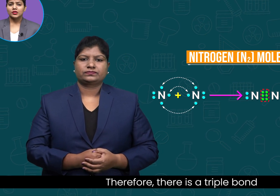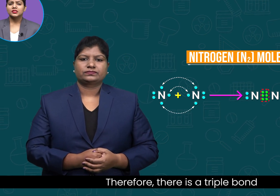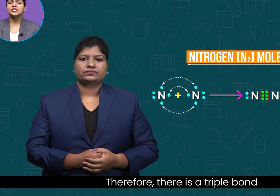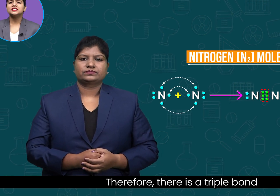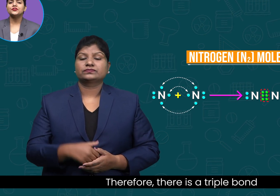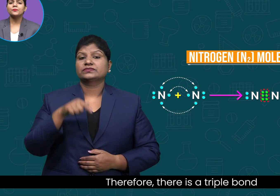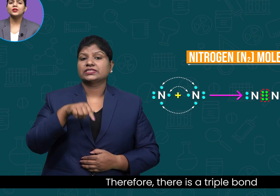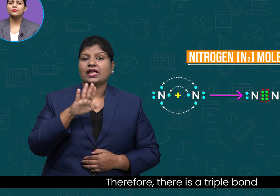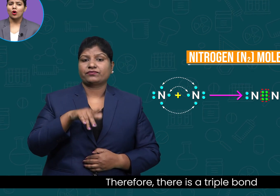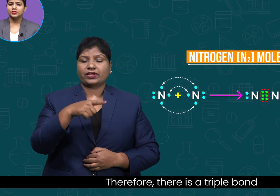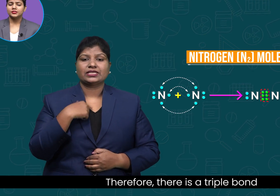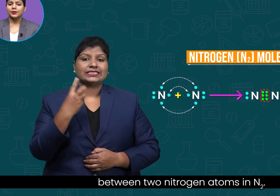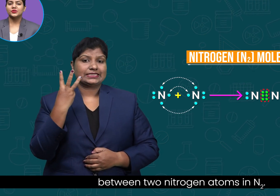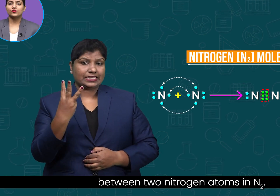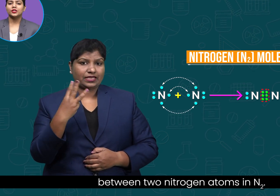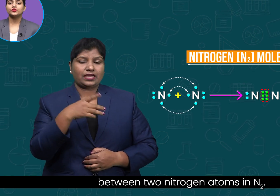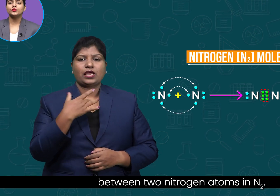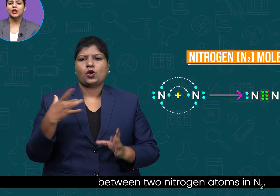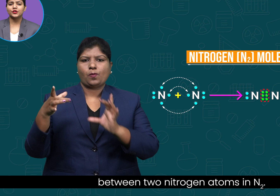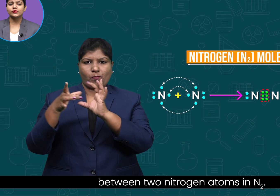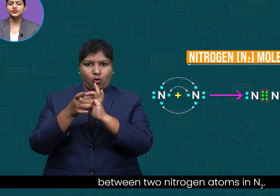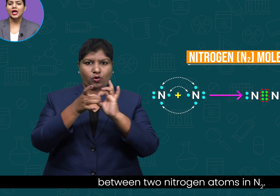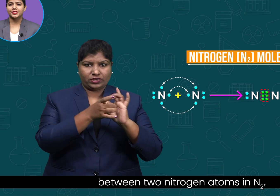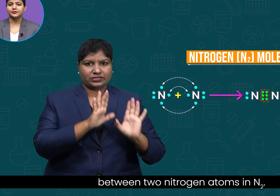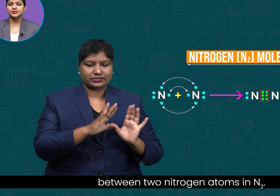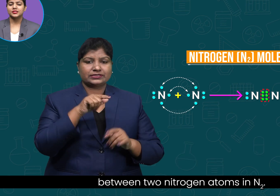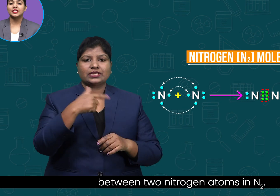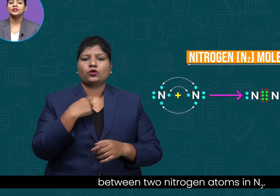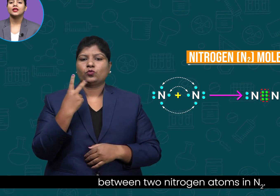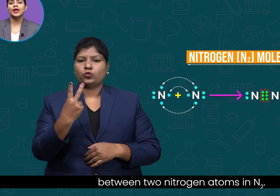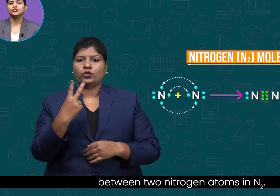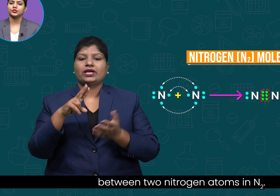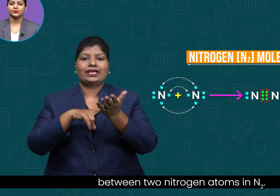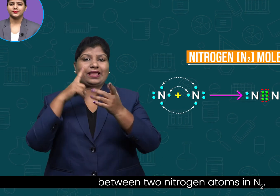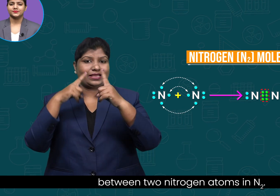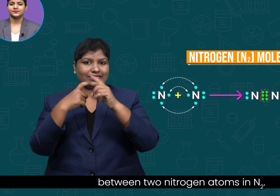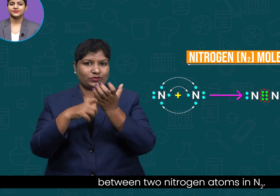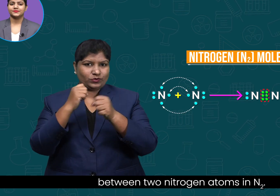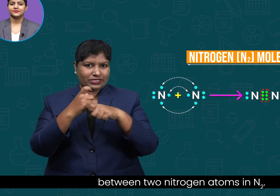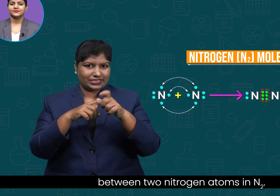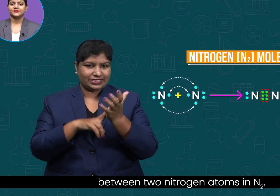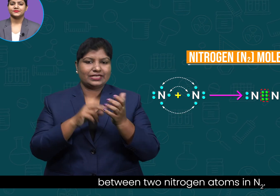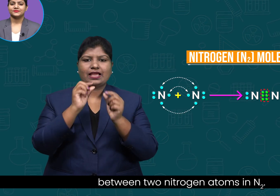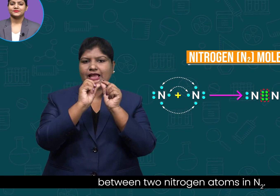Therefore, there is a triple bond between two nitrogen atoms in N2.